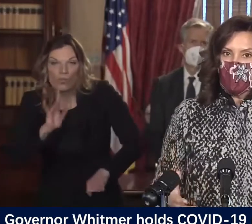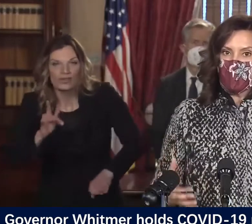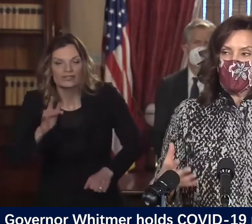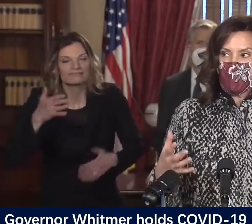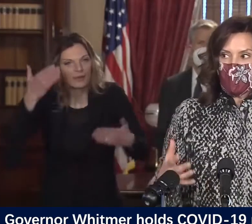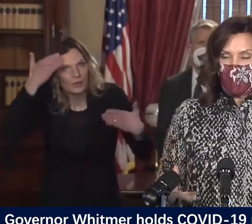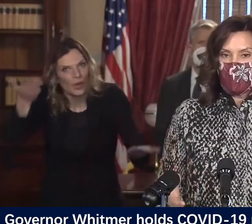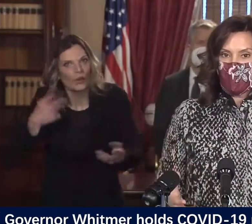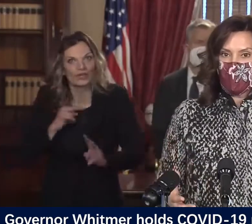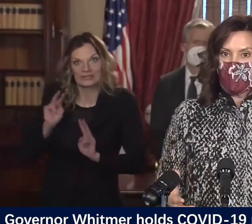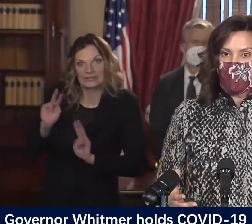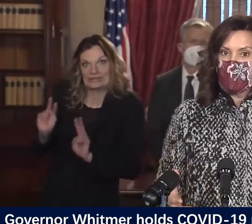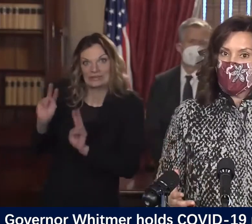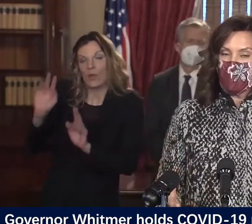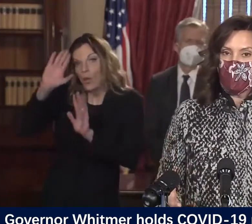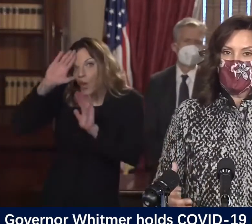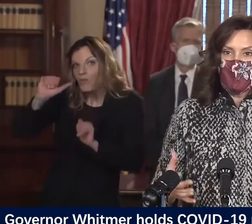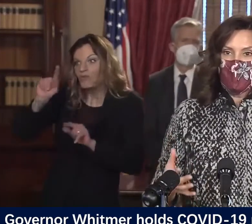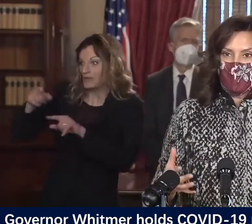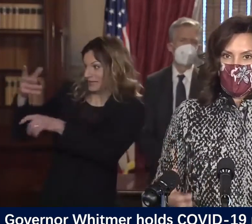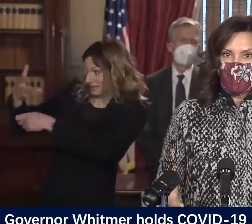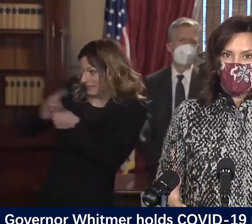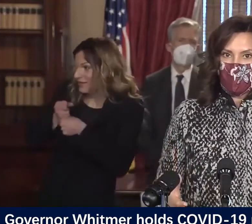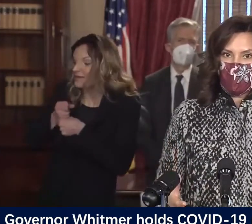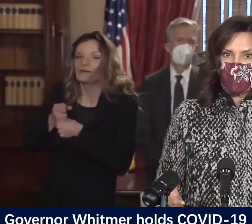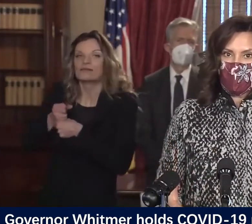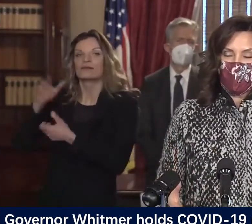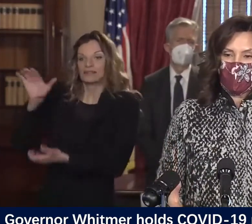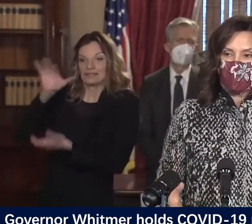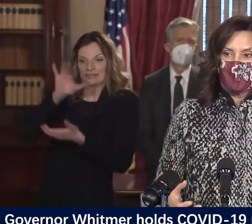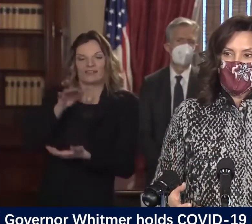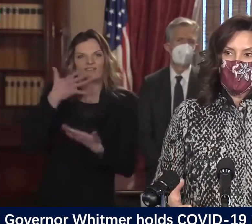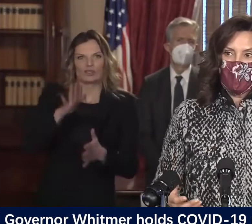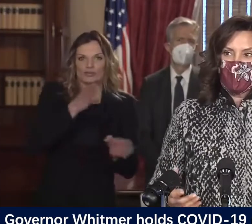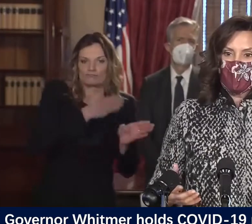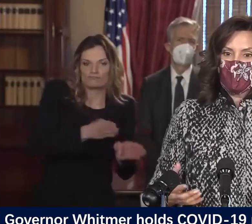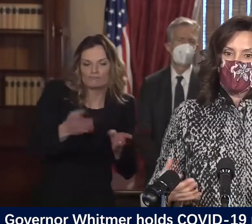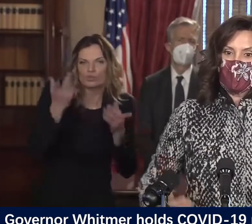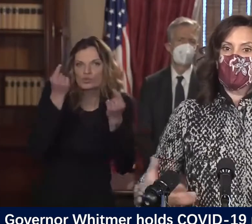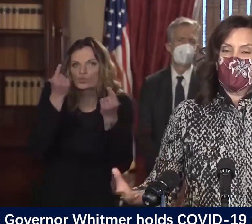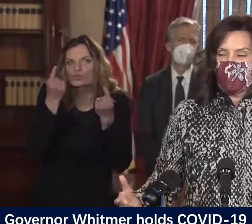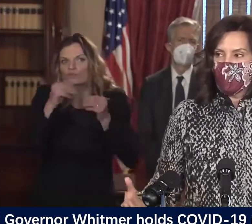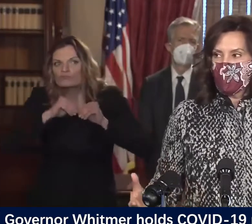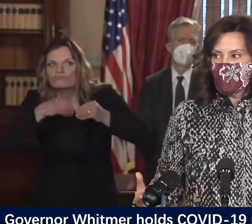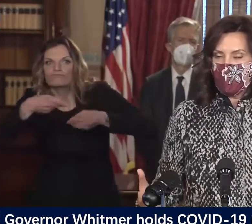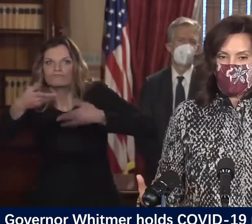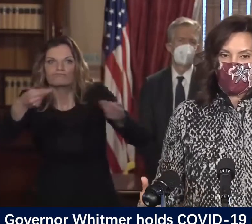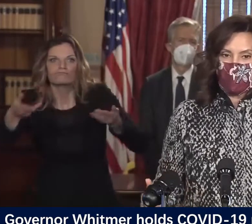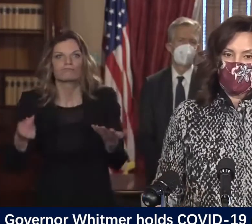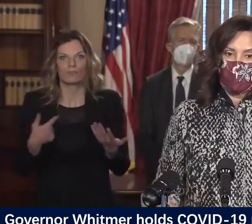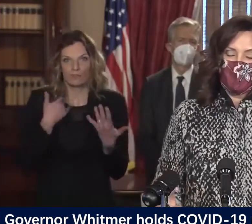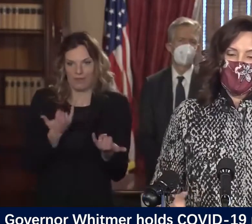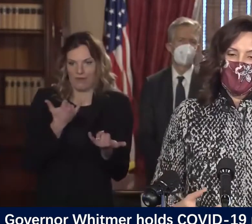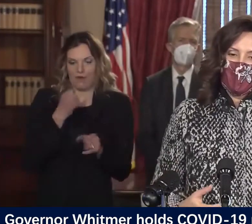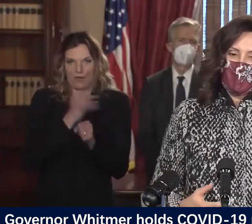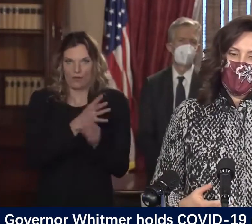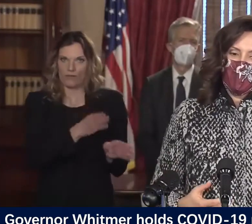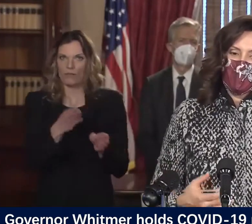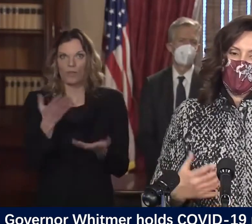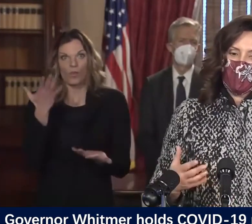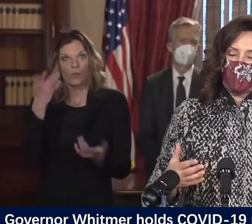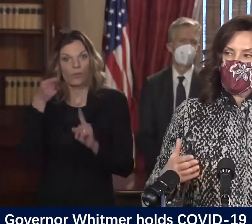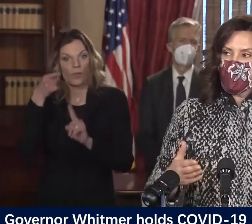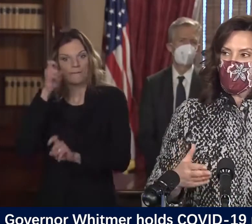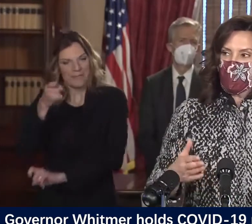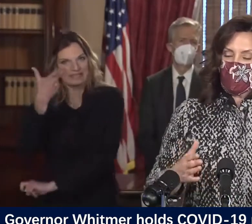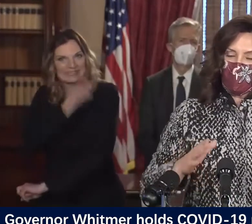be nimble and we're going to be ready. So when they come, we're able to make sure that we're getting people vaccinated.